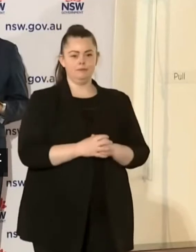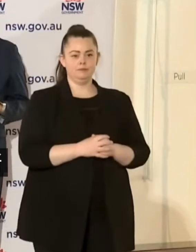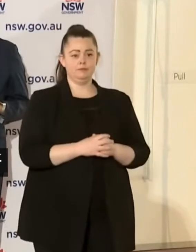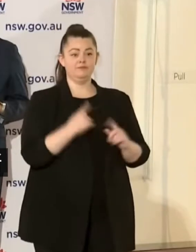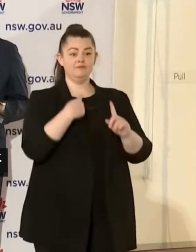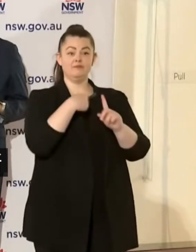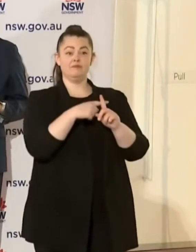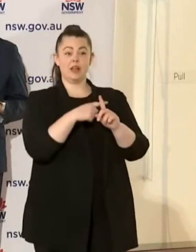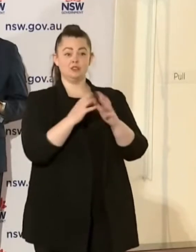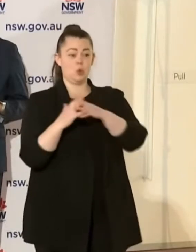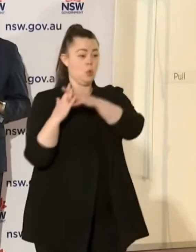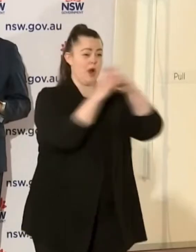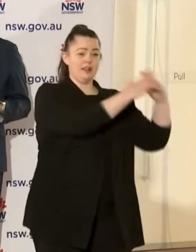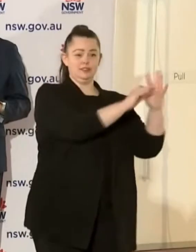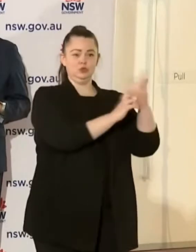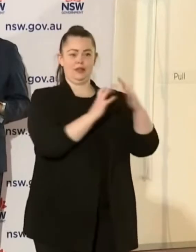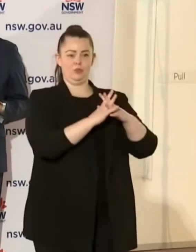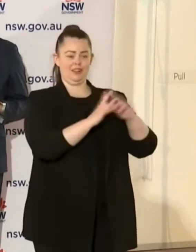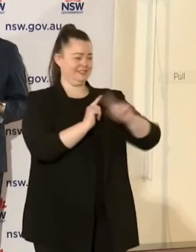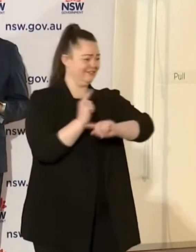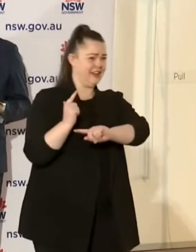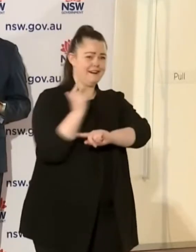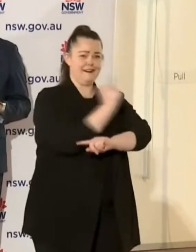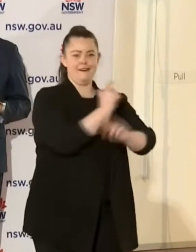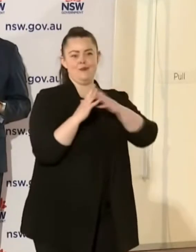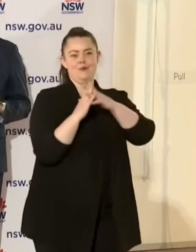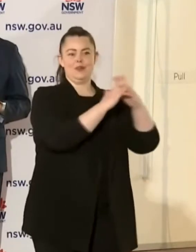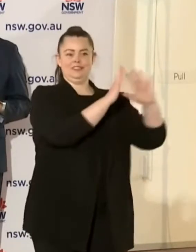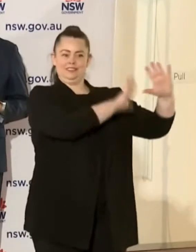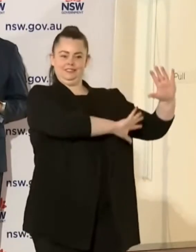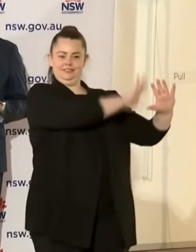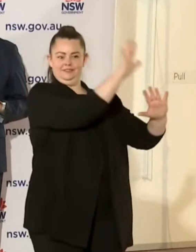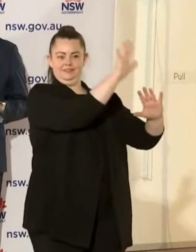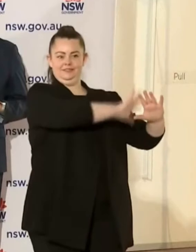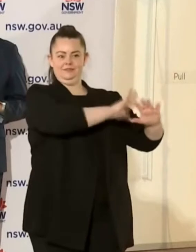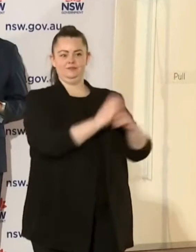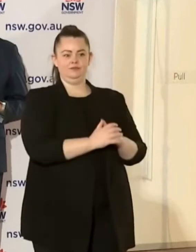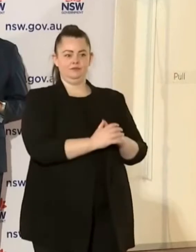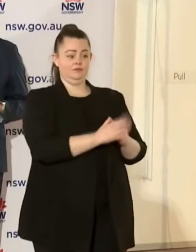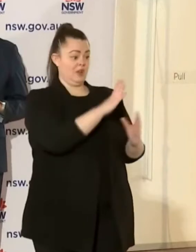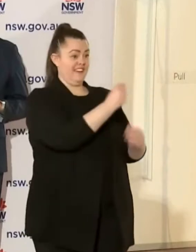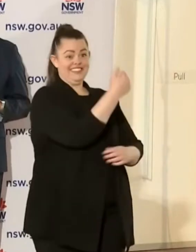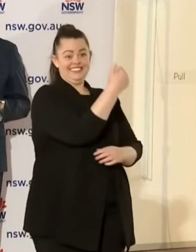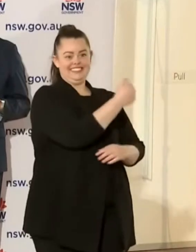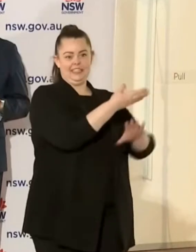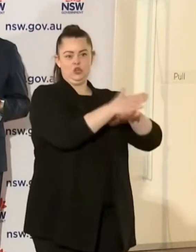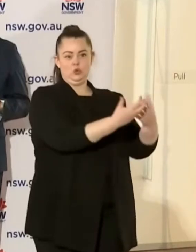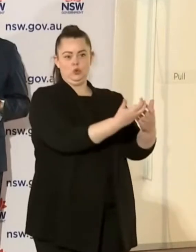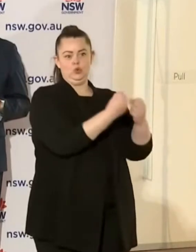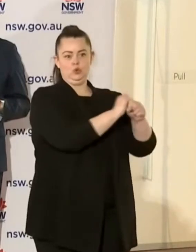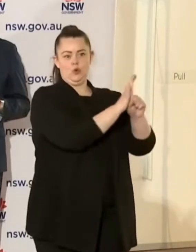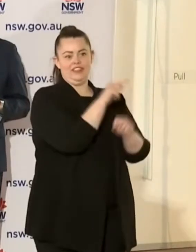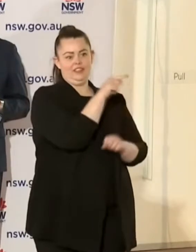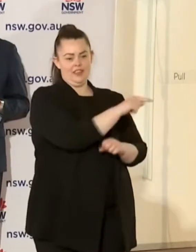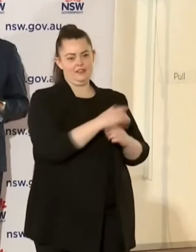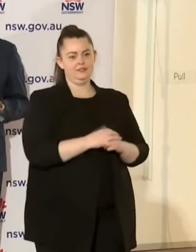far west. Across Western New South Wales Local Health District, there have been 16 new cases of COVID reported to 8